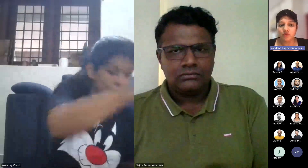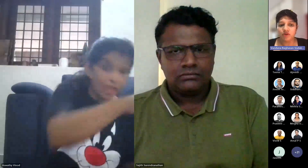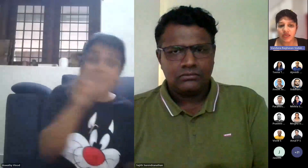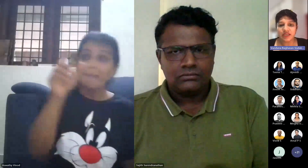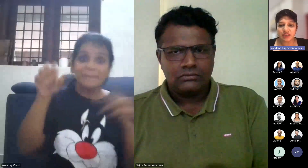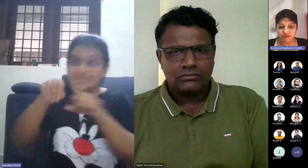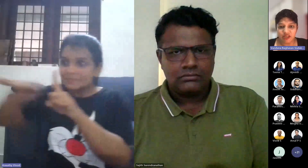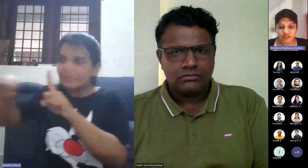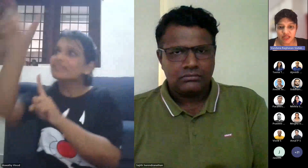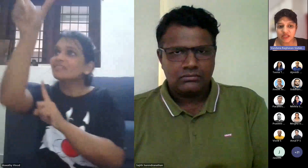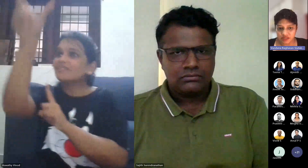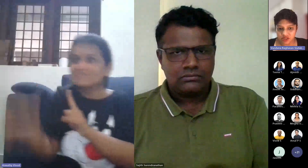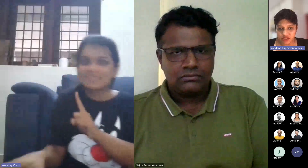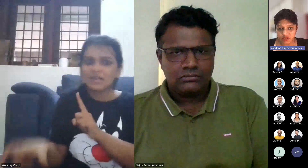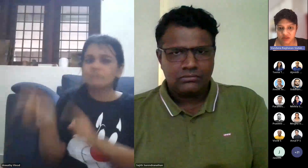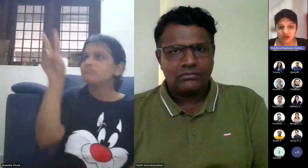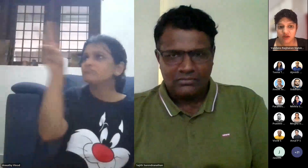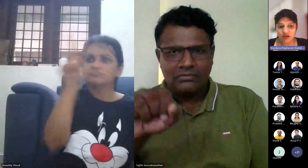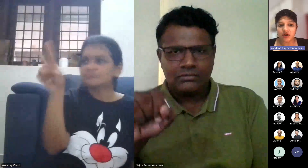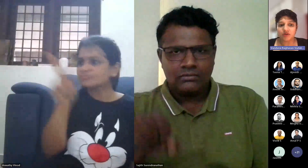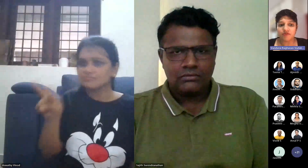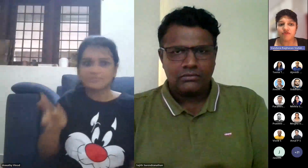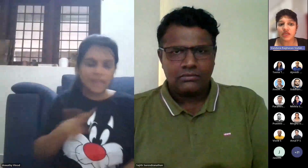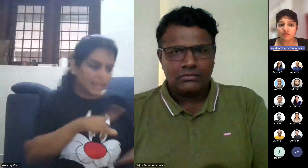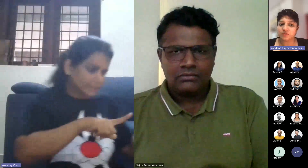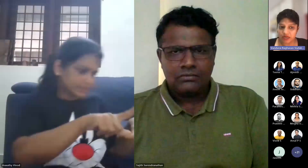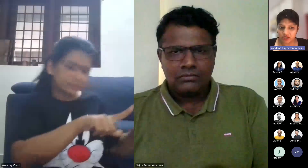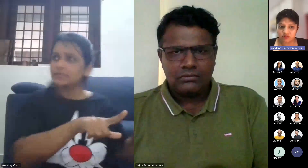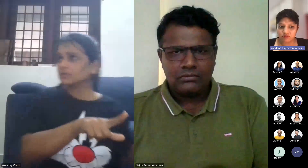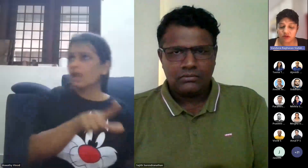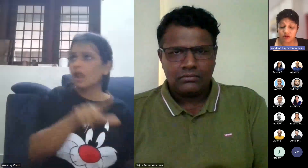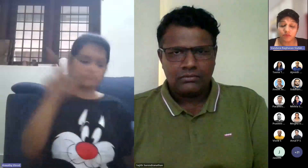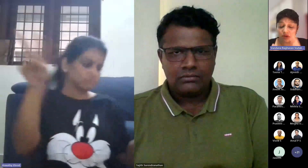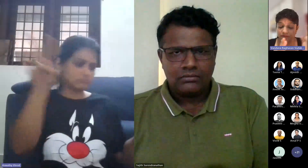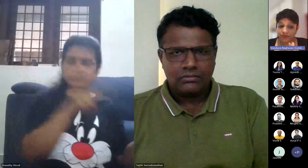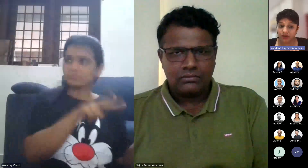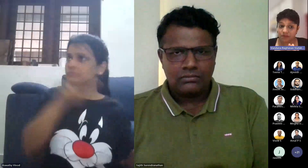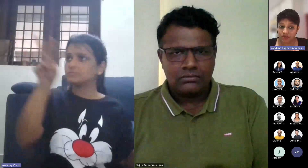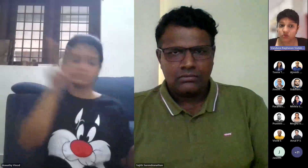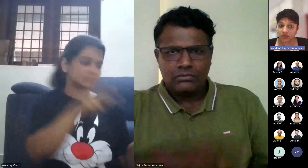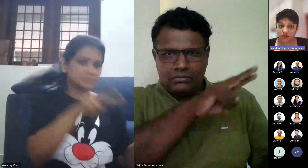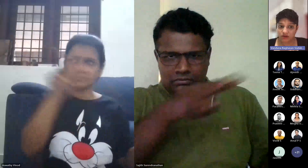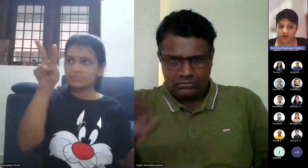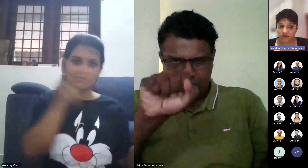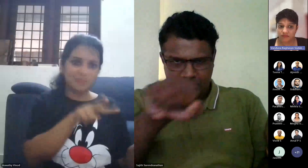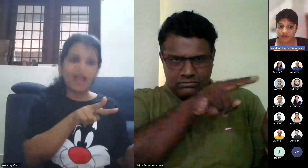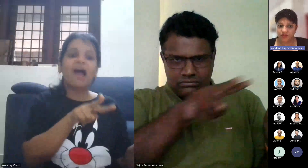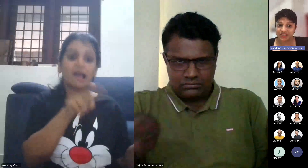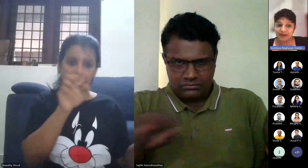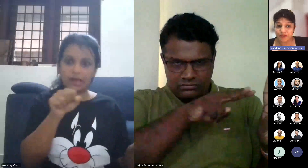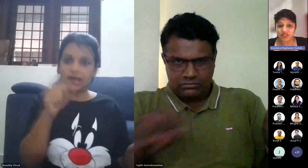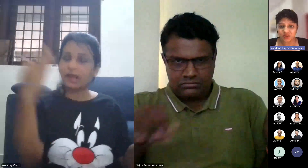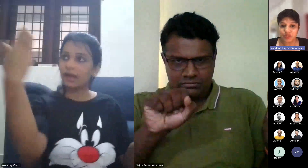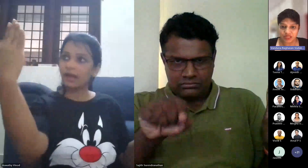So when we take every design decision, if we keep the spectrum, the persona,